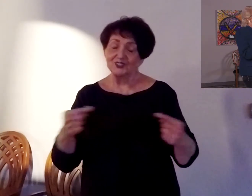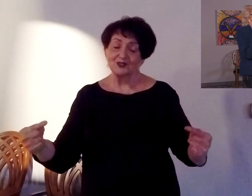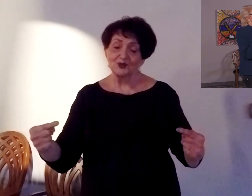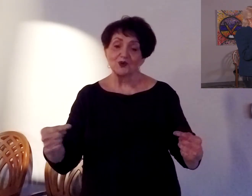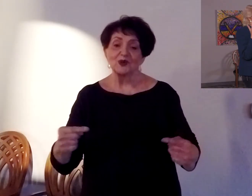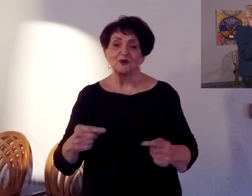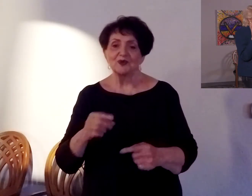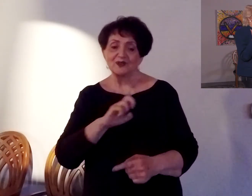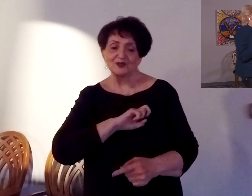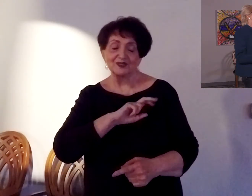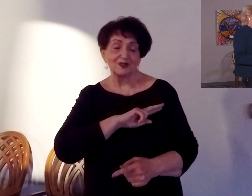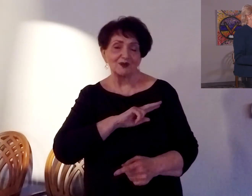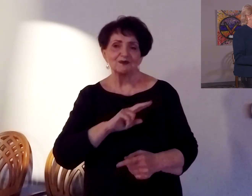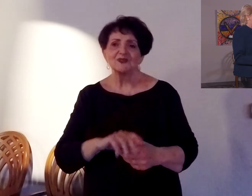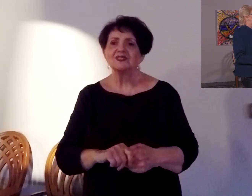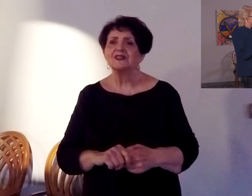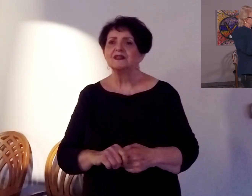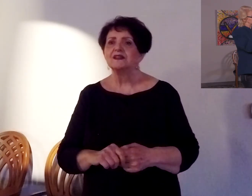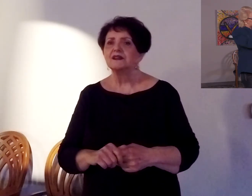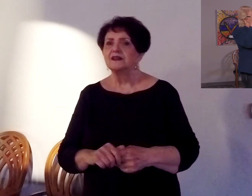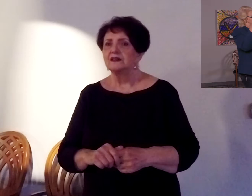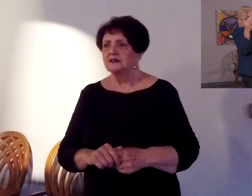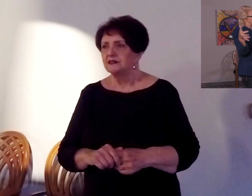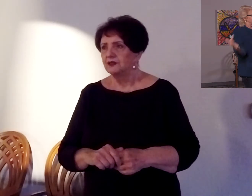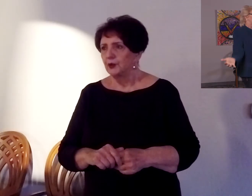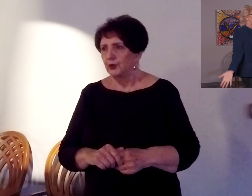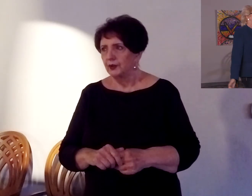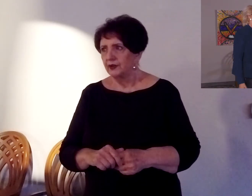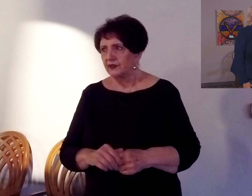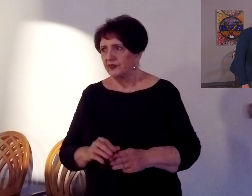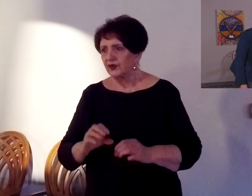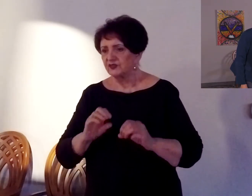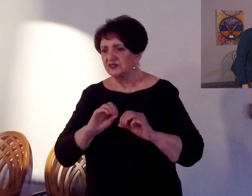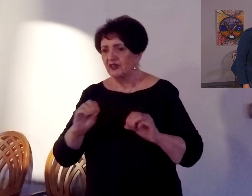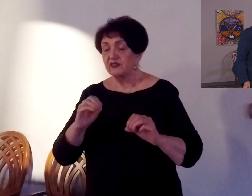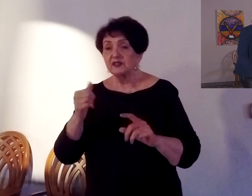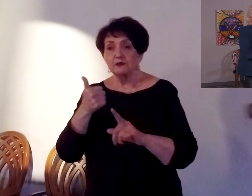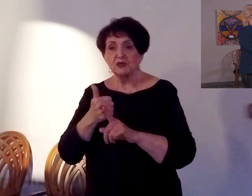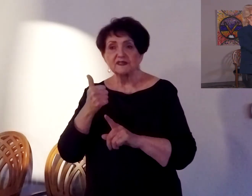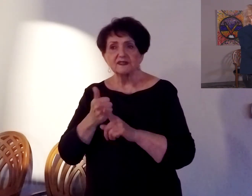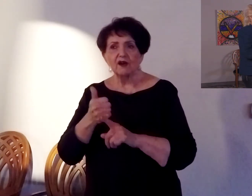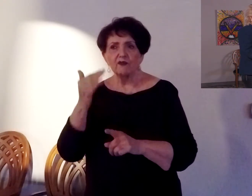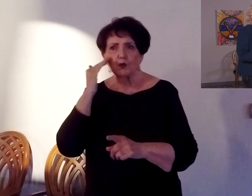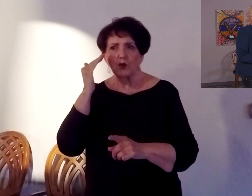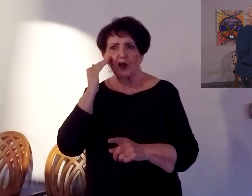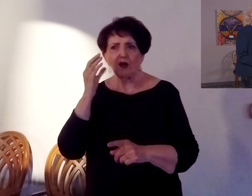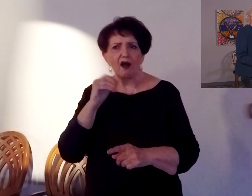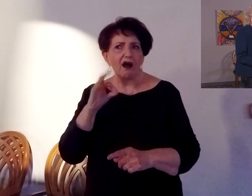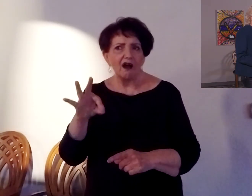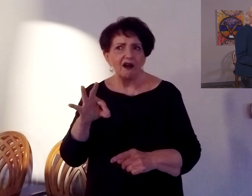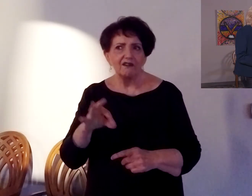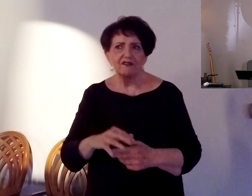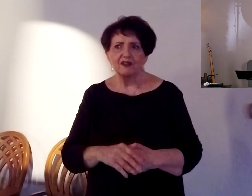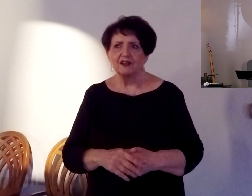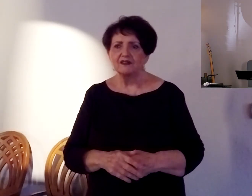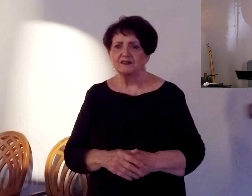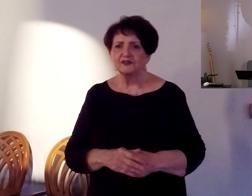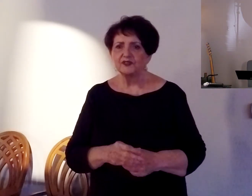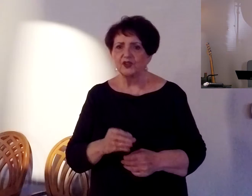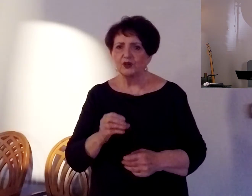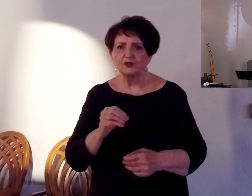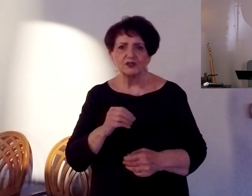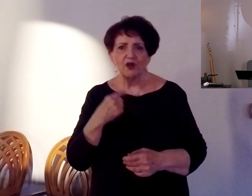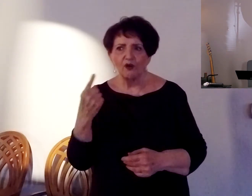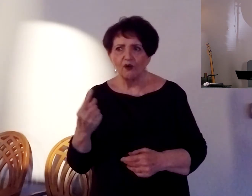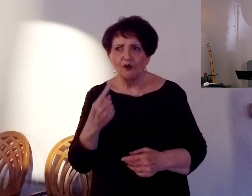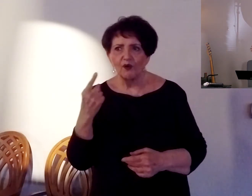things, can't actually be self-aware because there's nothing to be self-aware of because there's only itself. How do you